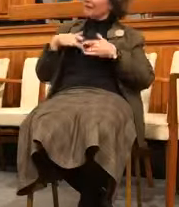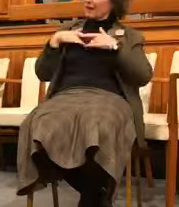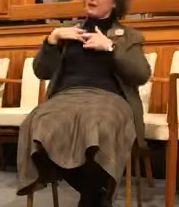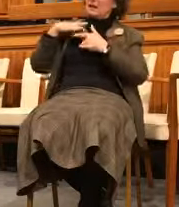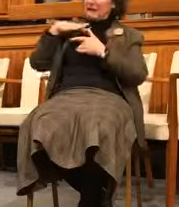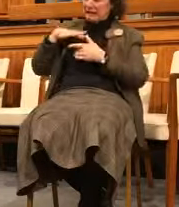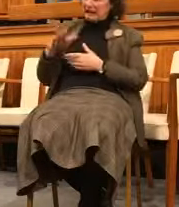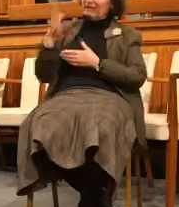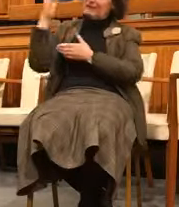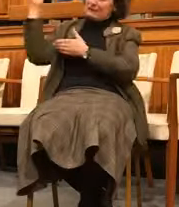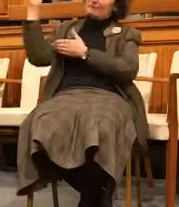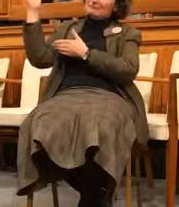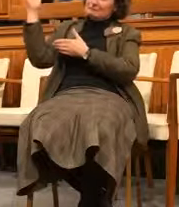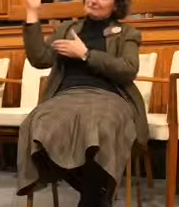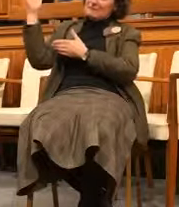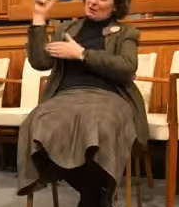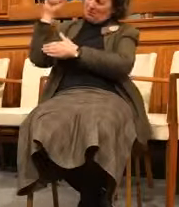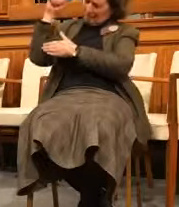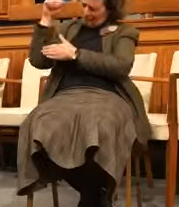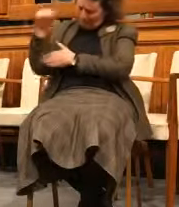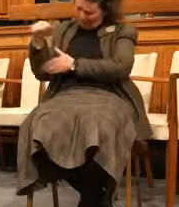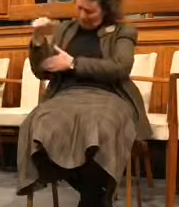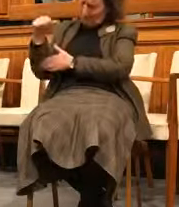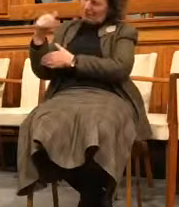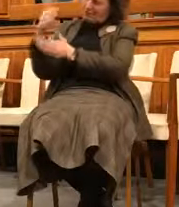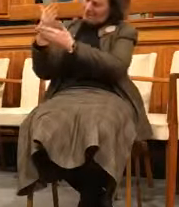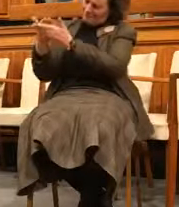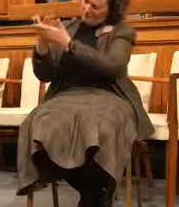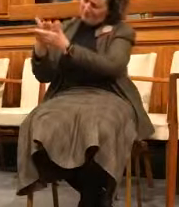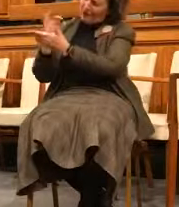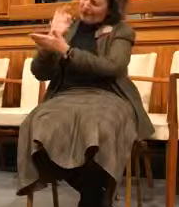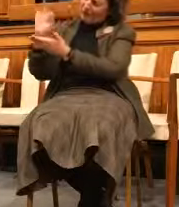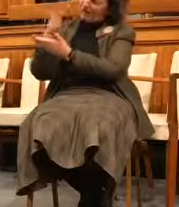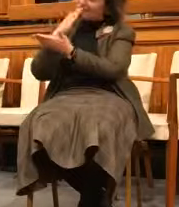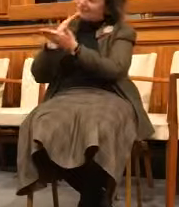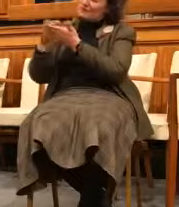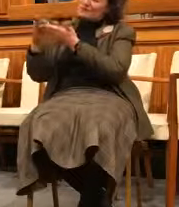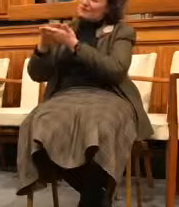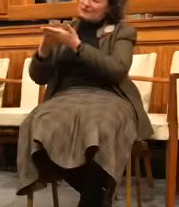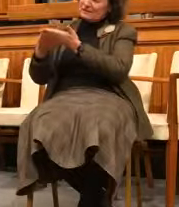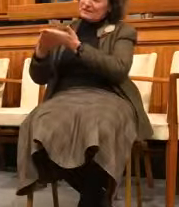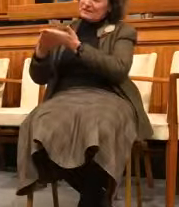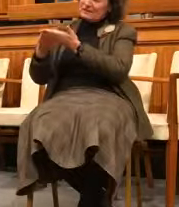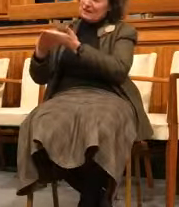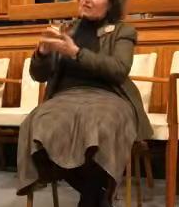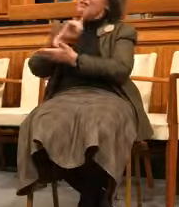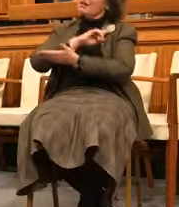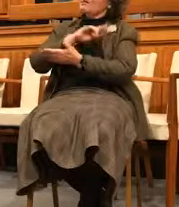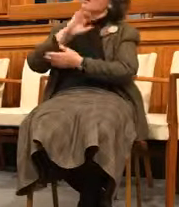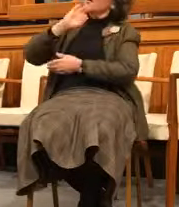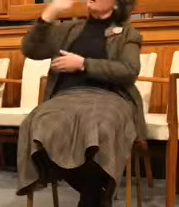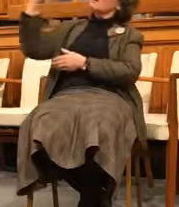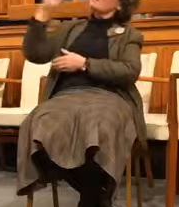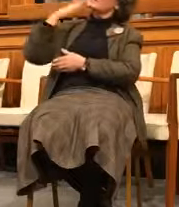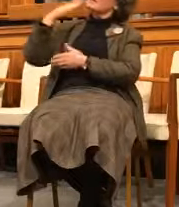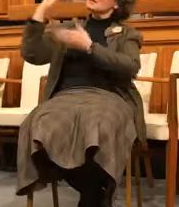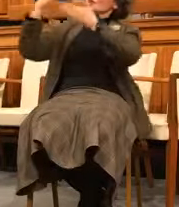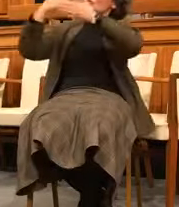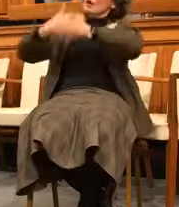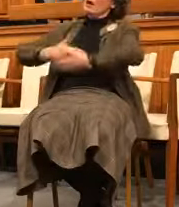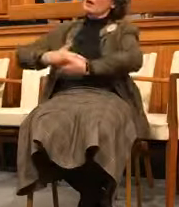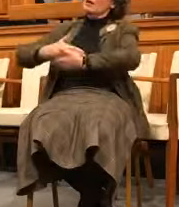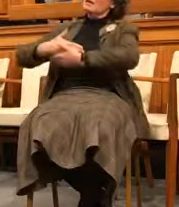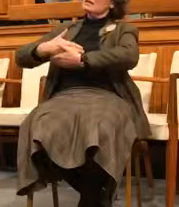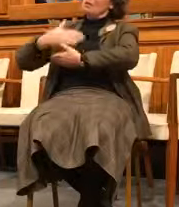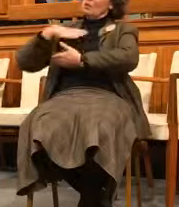very night we pray that thou wilt make plain Calvary and the work of Christ and all that he